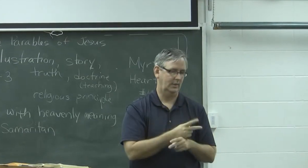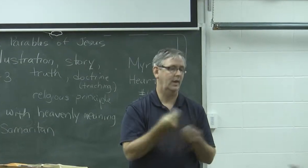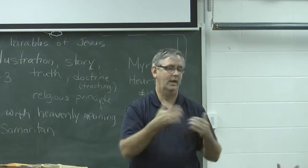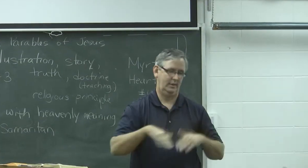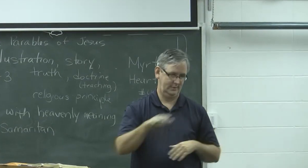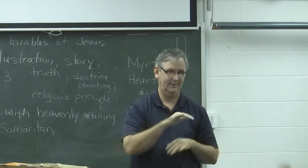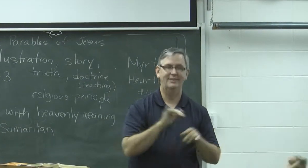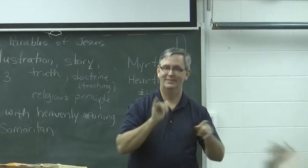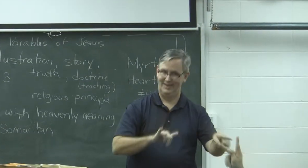They didn't want to give it back.